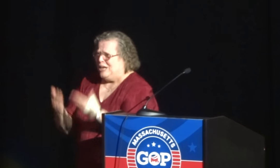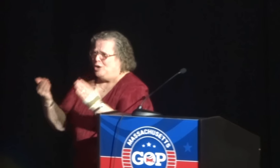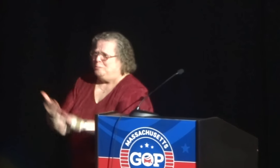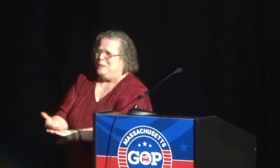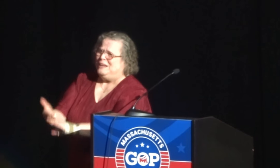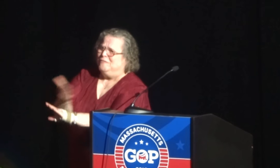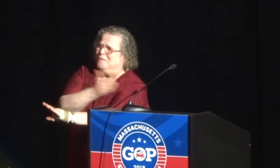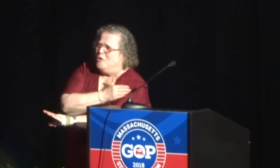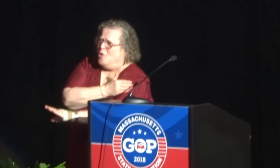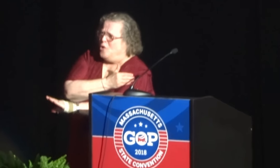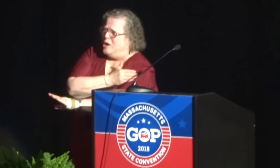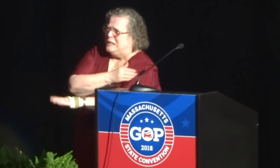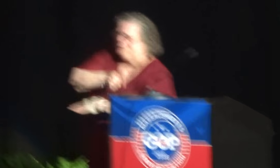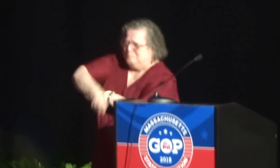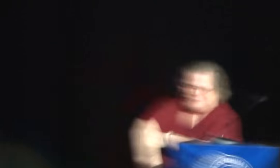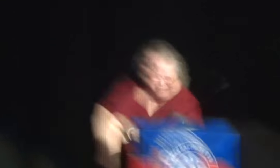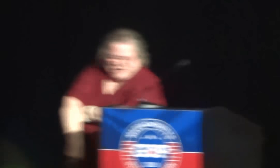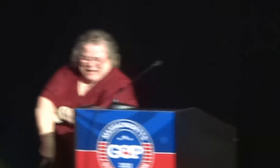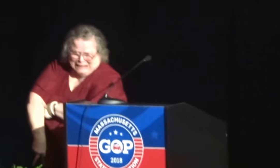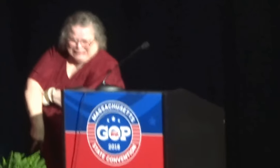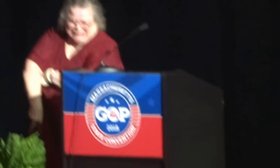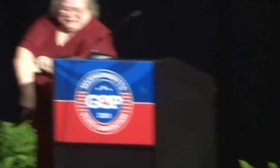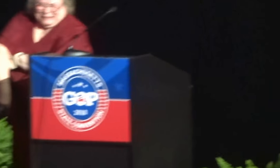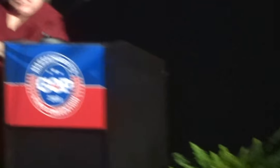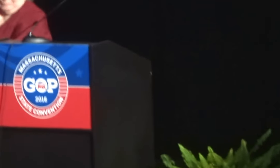before the time of midnight.